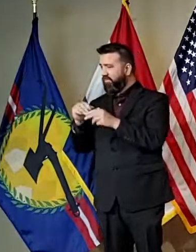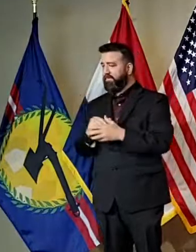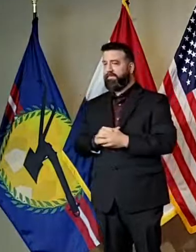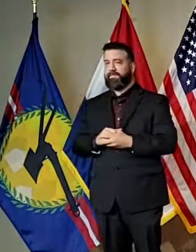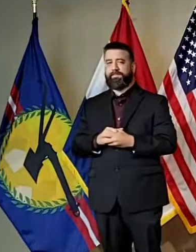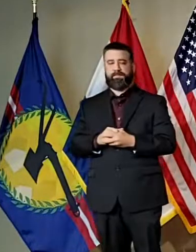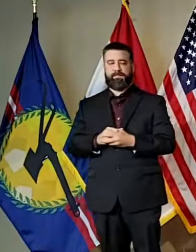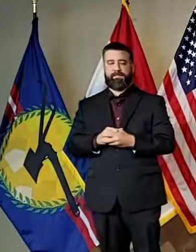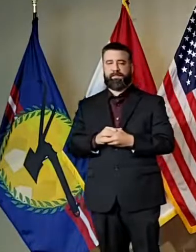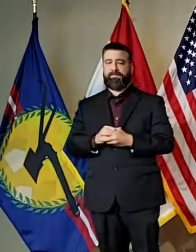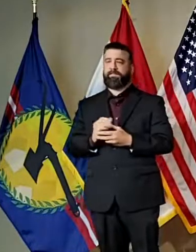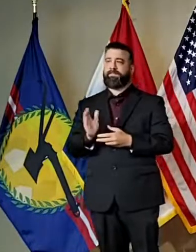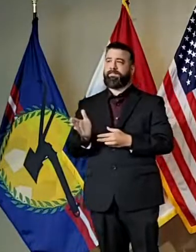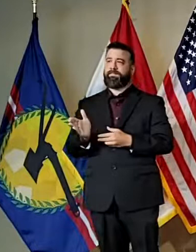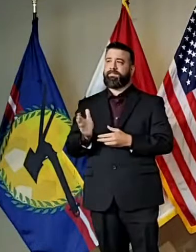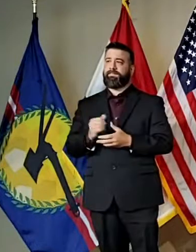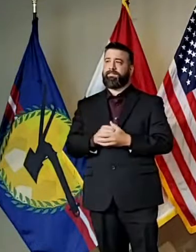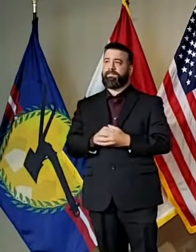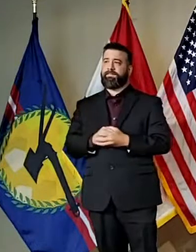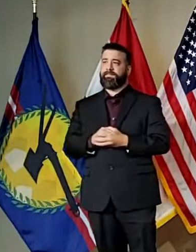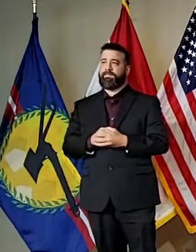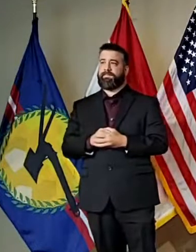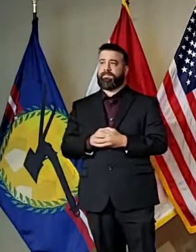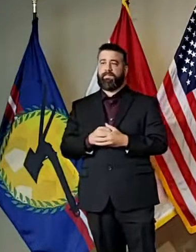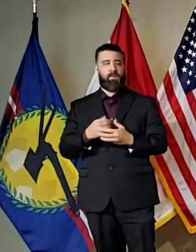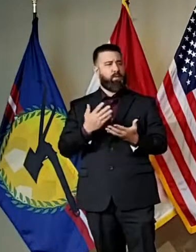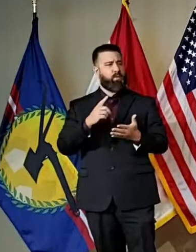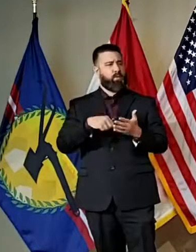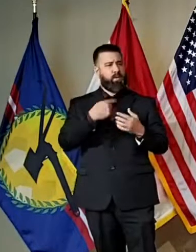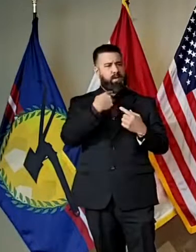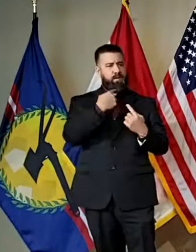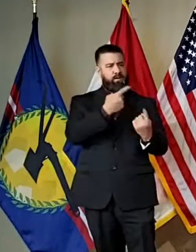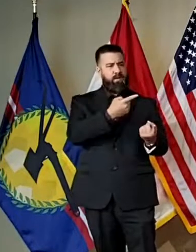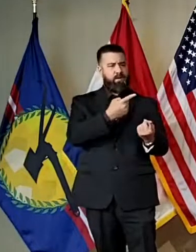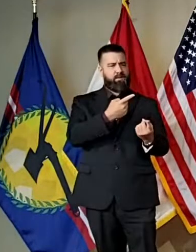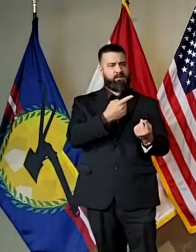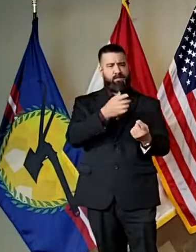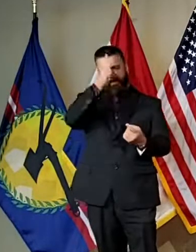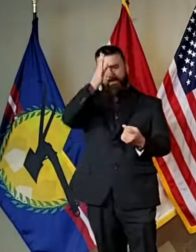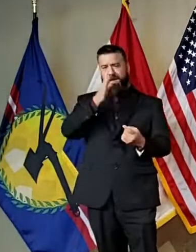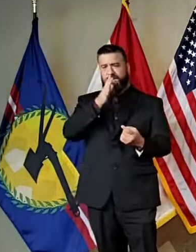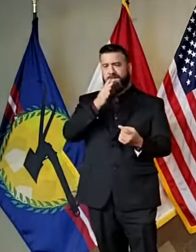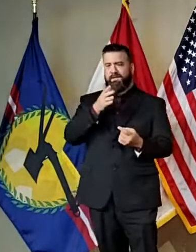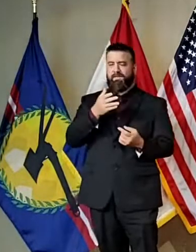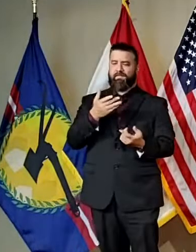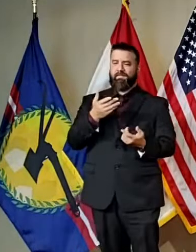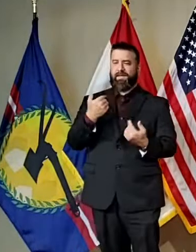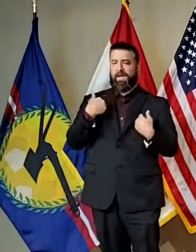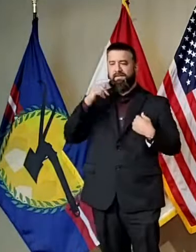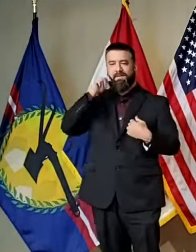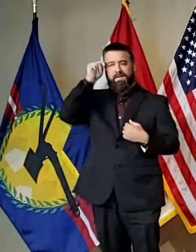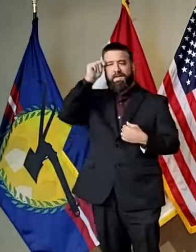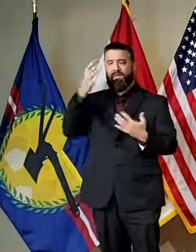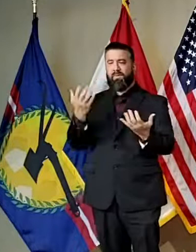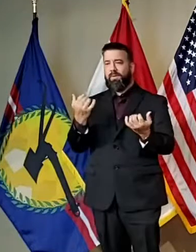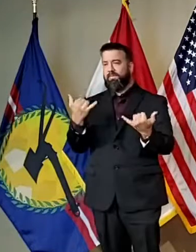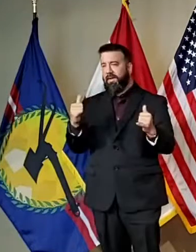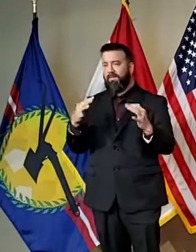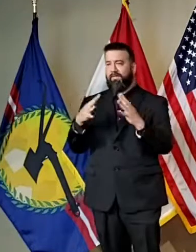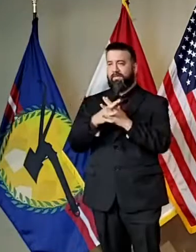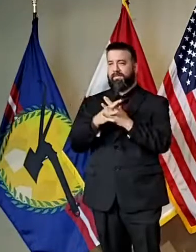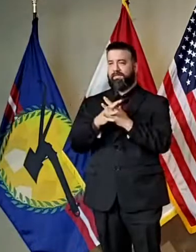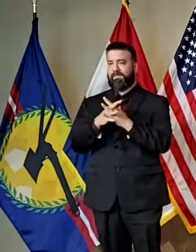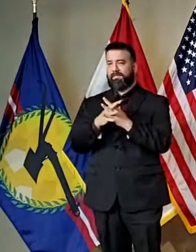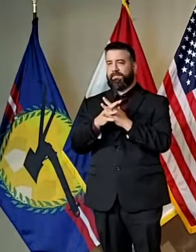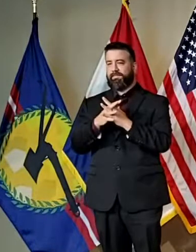school players who want young football players? Well, I would have the same message that